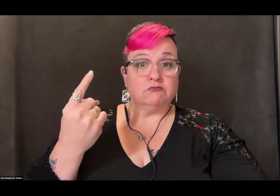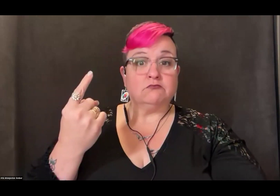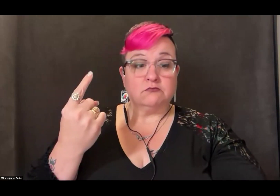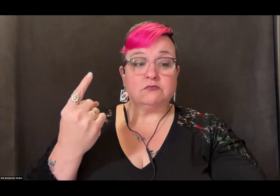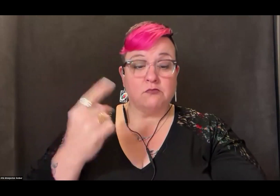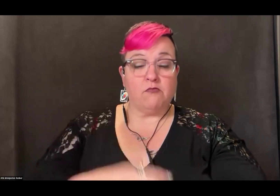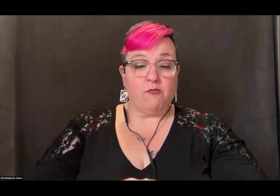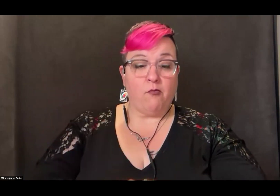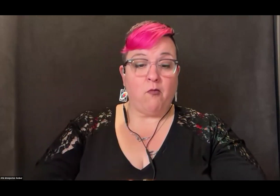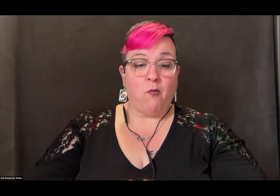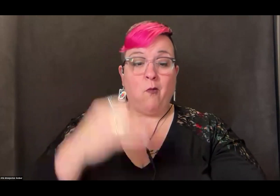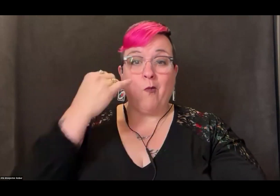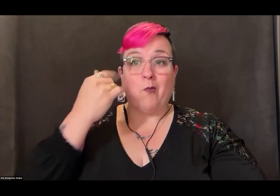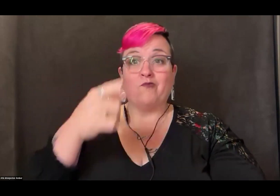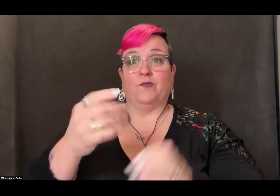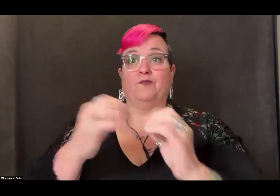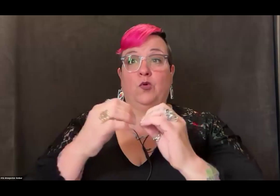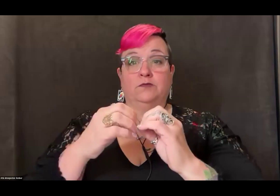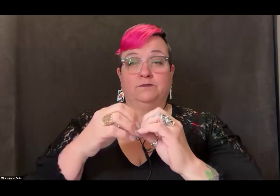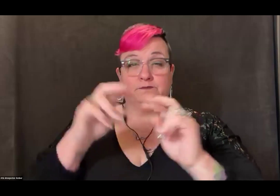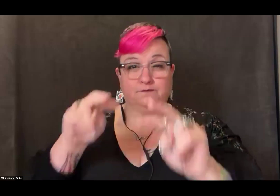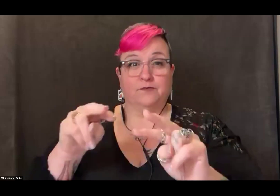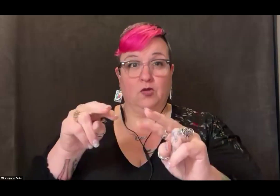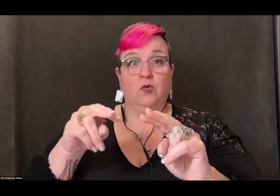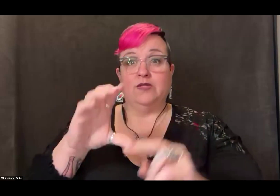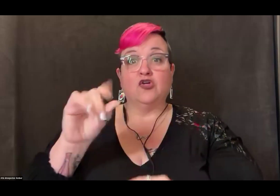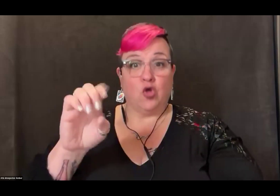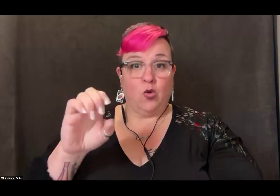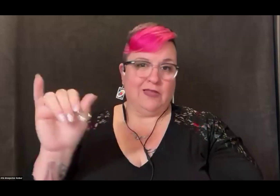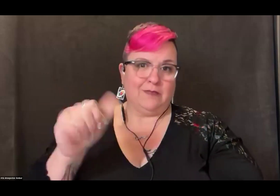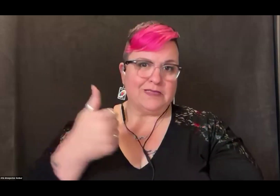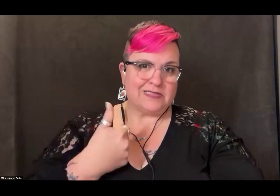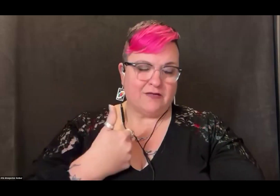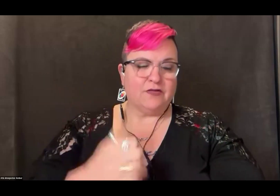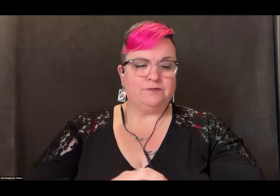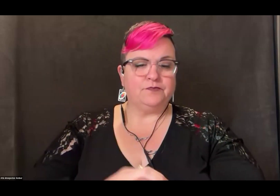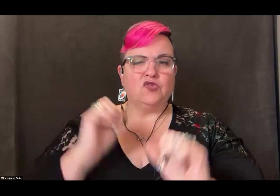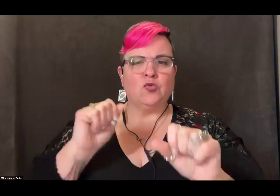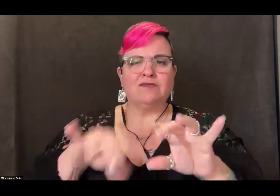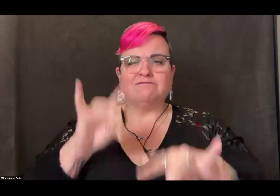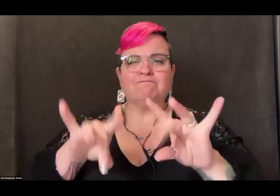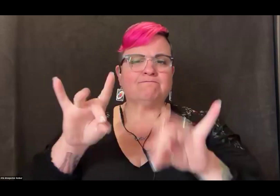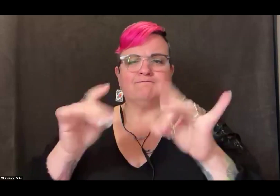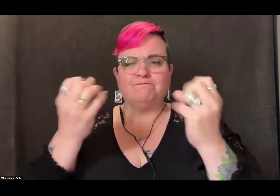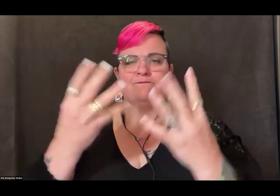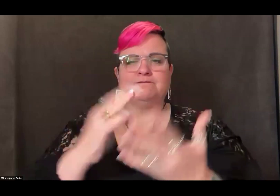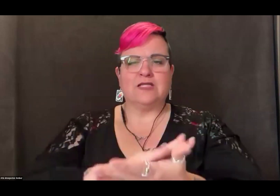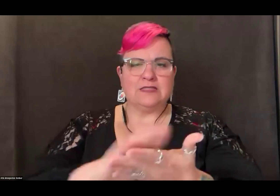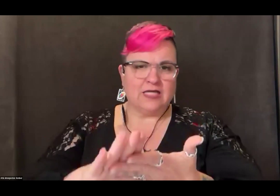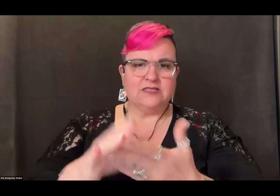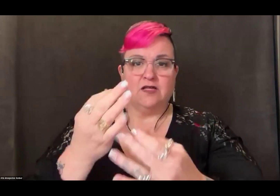If you're deep into code, like I myself, You can find a lot of nice